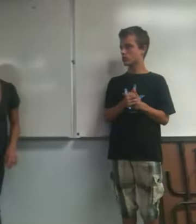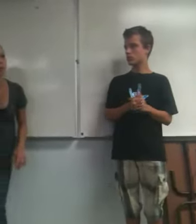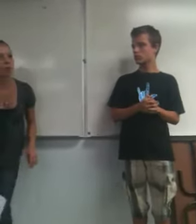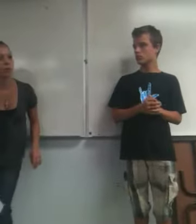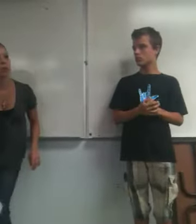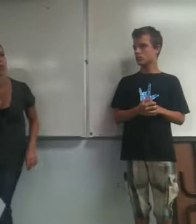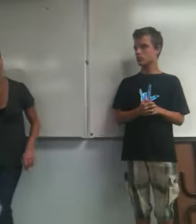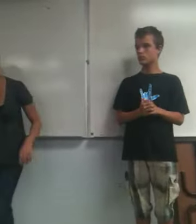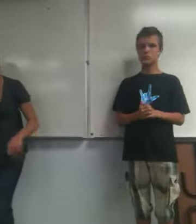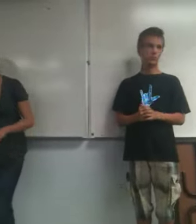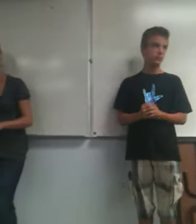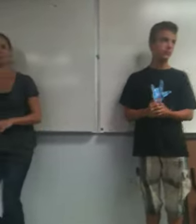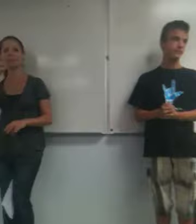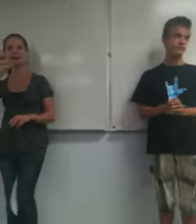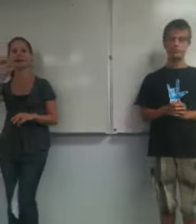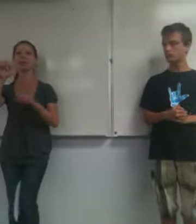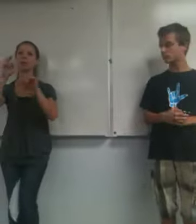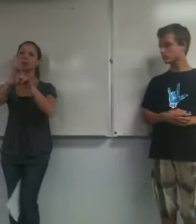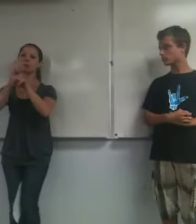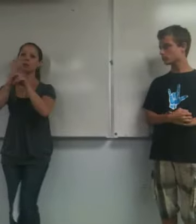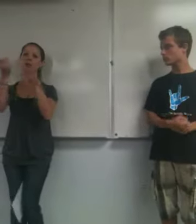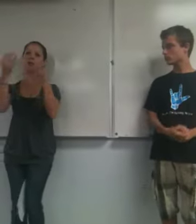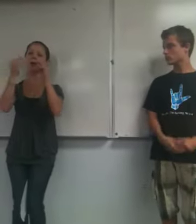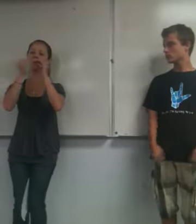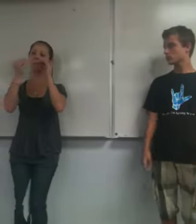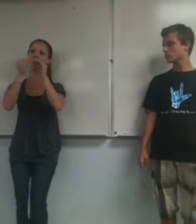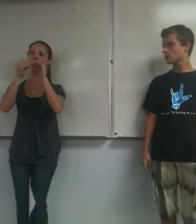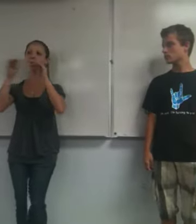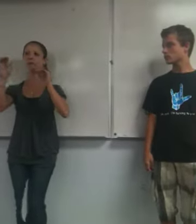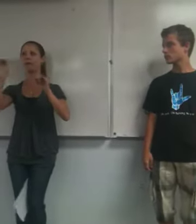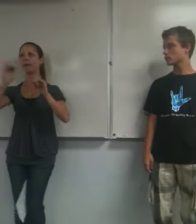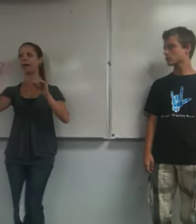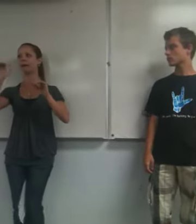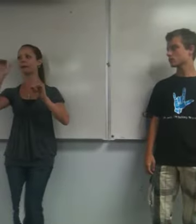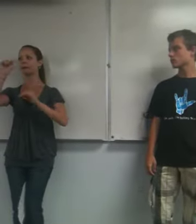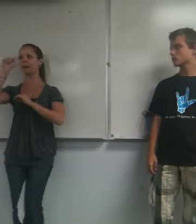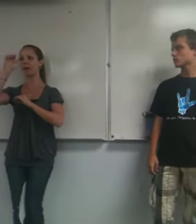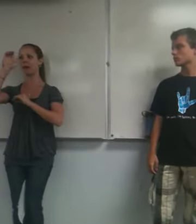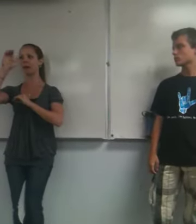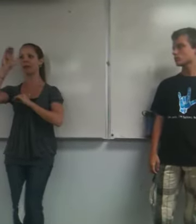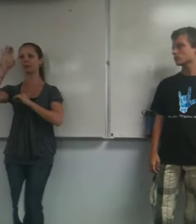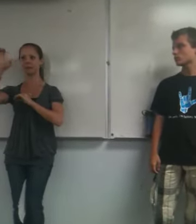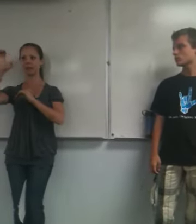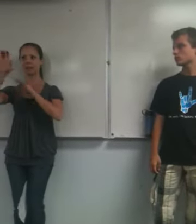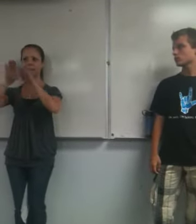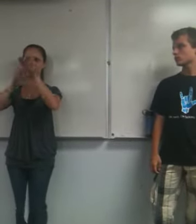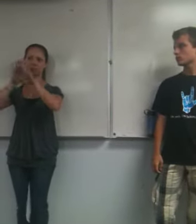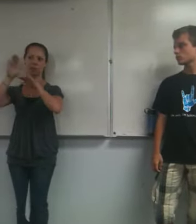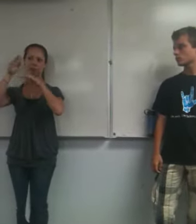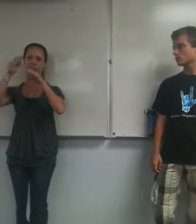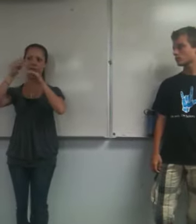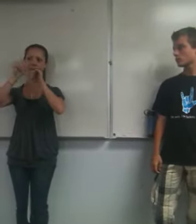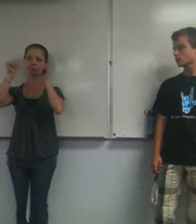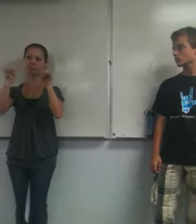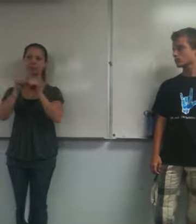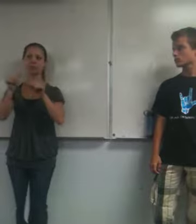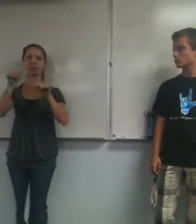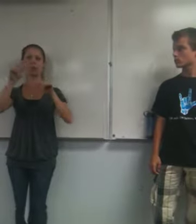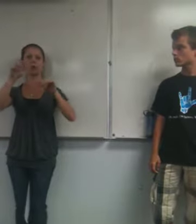ASL. So if you're doing C sign, use a lot more of like the ABC hand